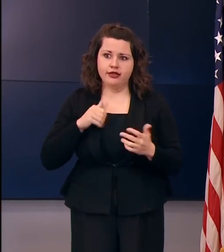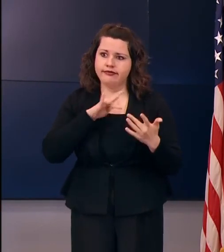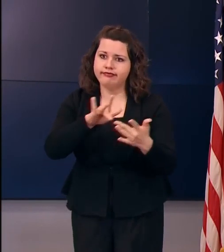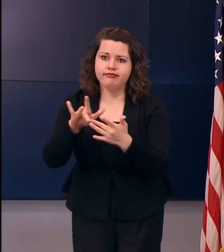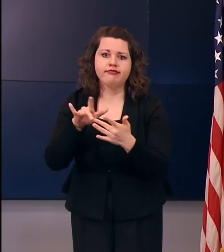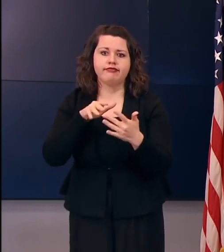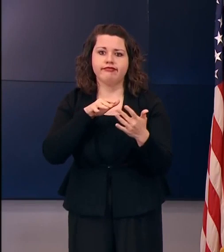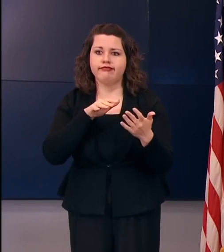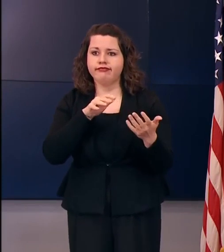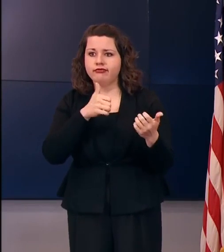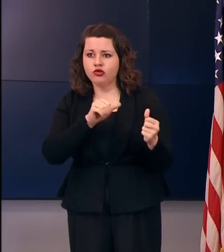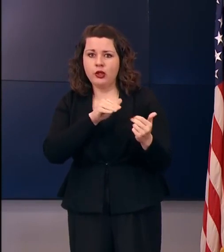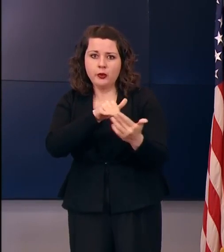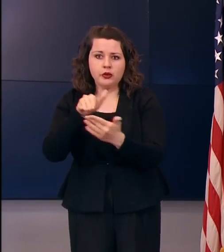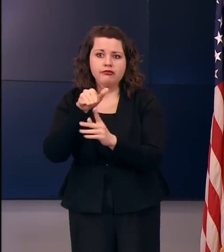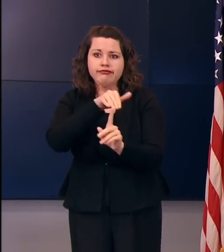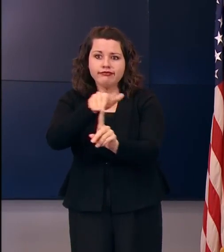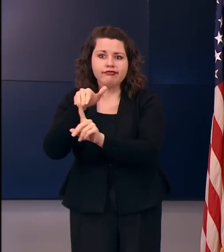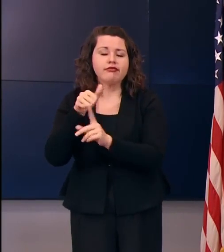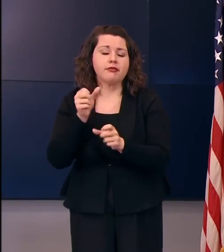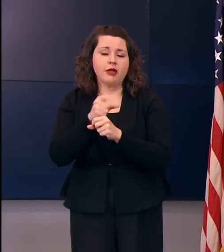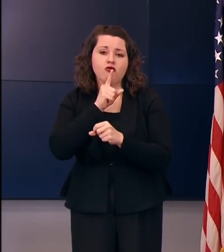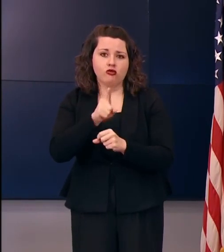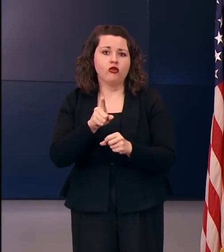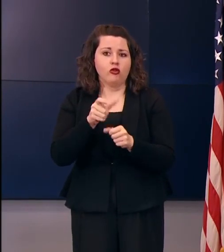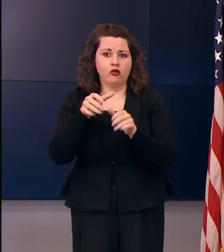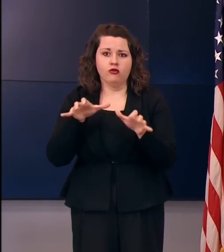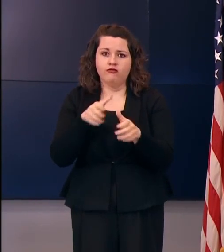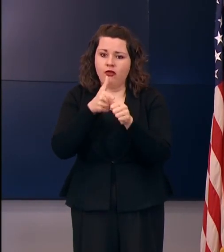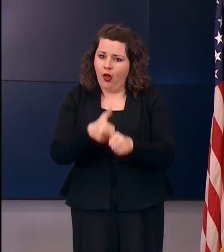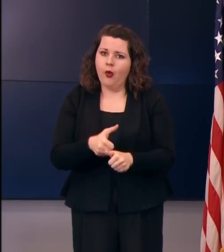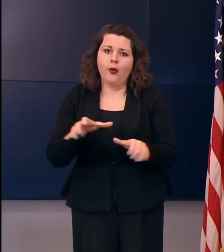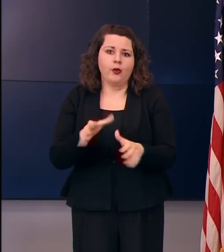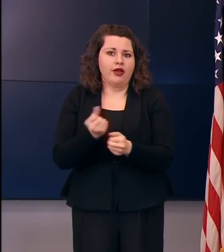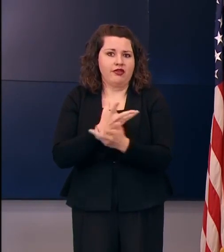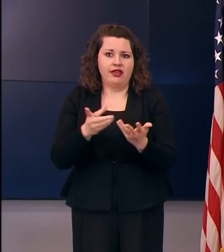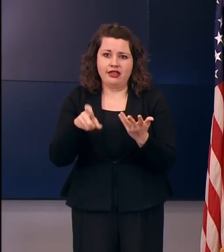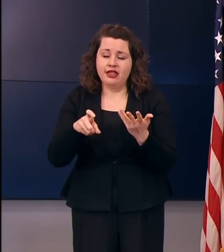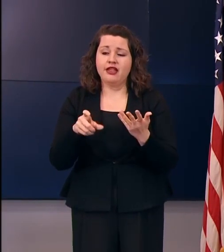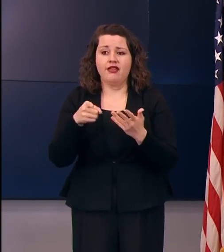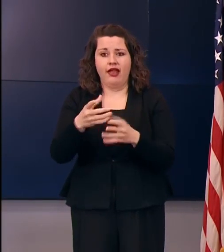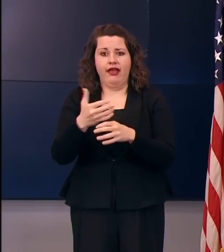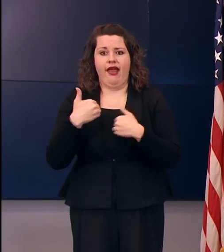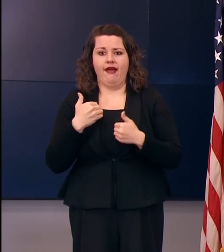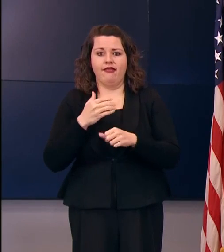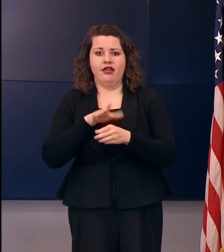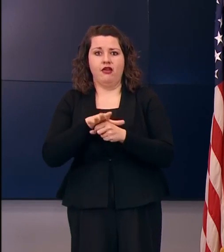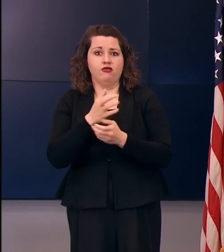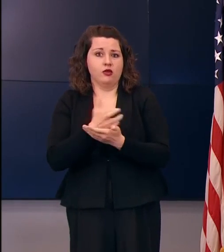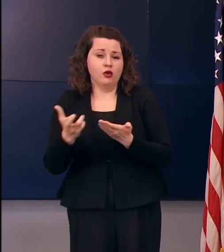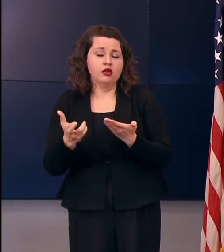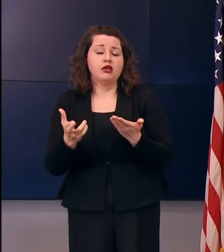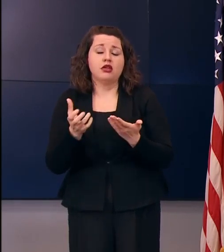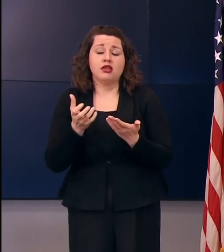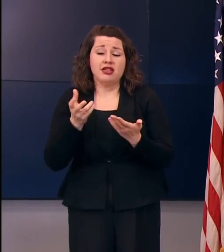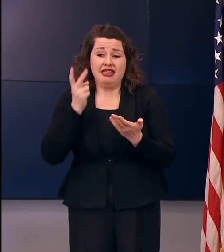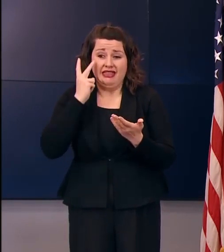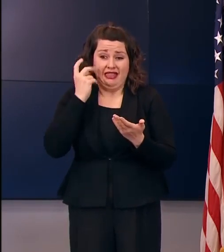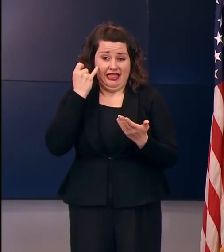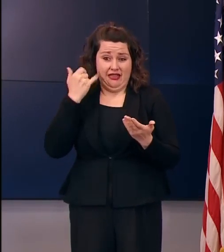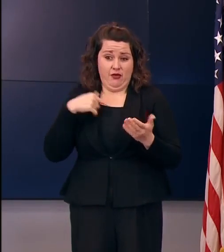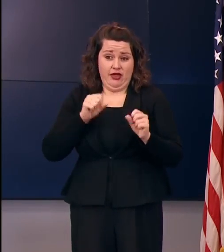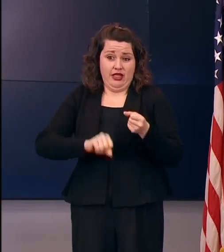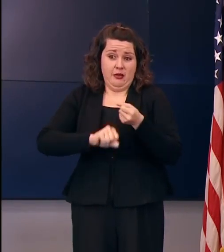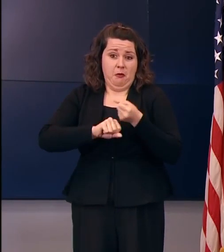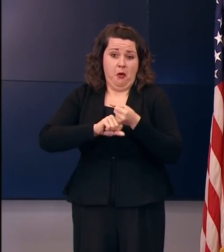out to our facilities to make sure that they're doing what they need to be doing and that they're getting what they need, and to see if there's any other way that we can be